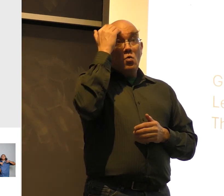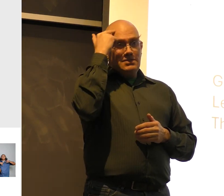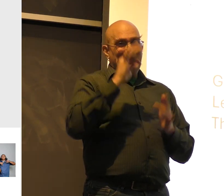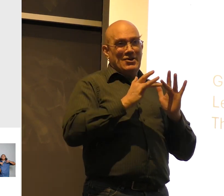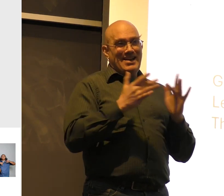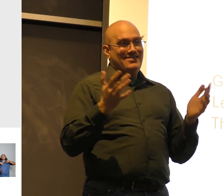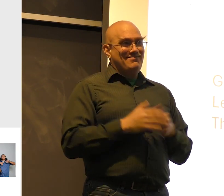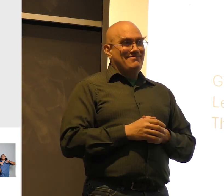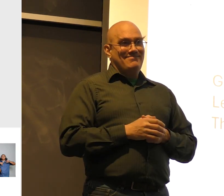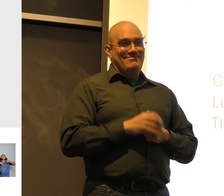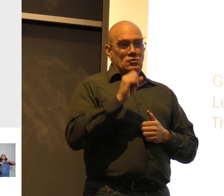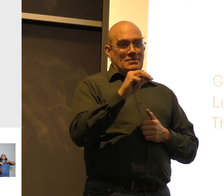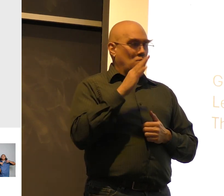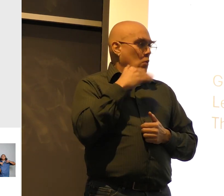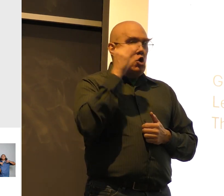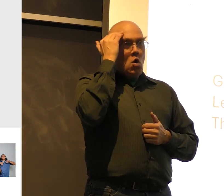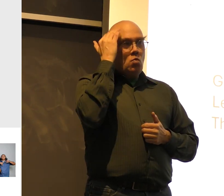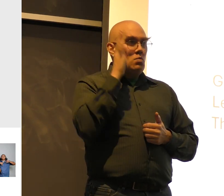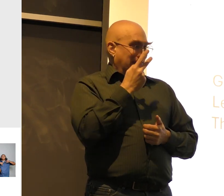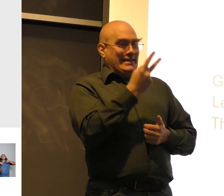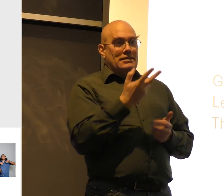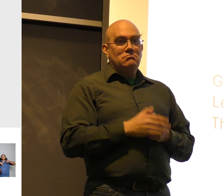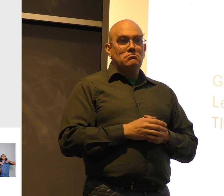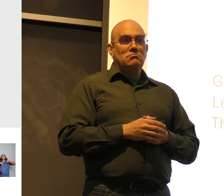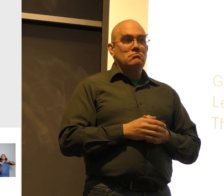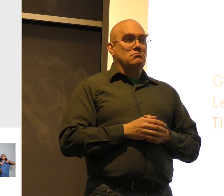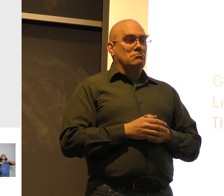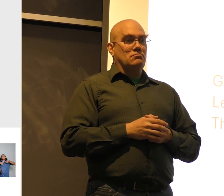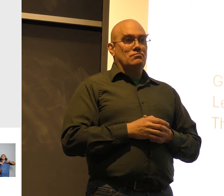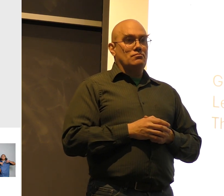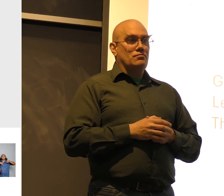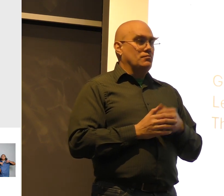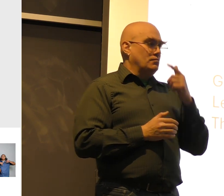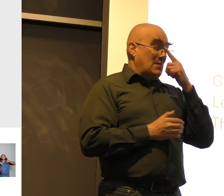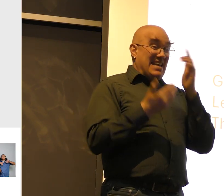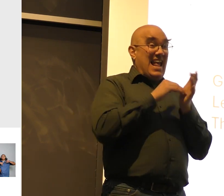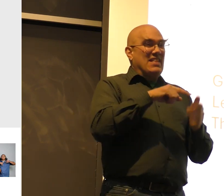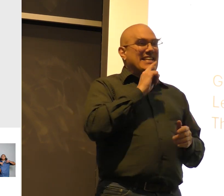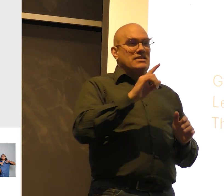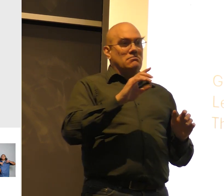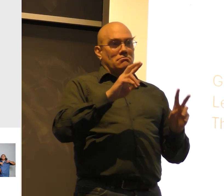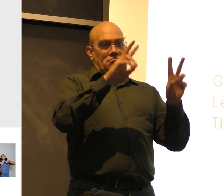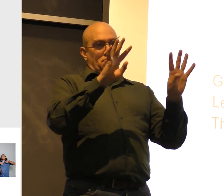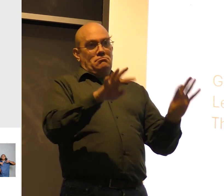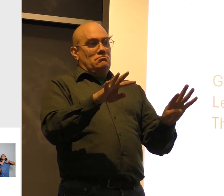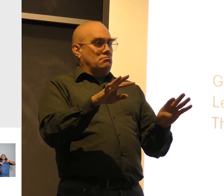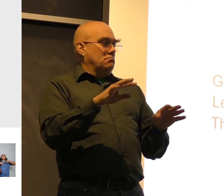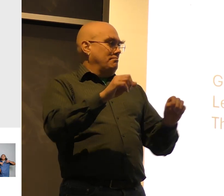And we will know, because we have the internet and social media, we will know, it will be visible. And again, this is